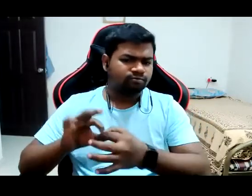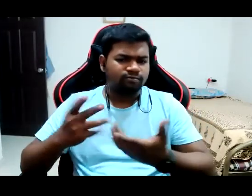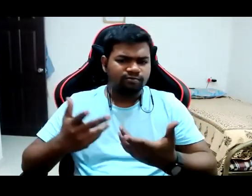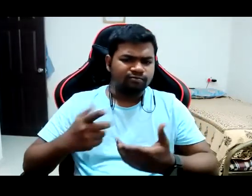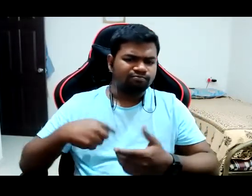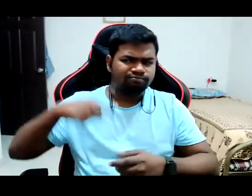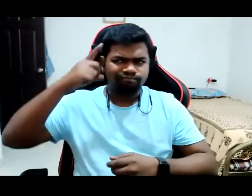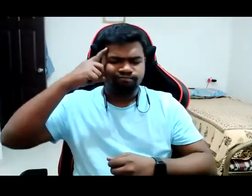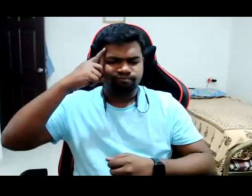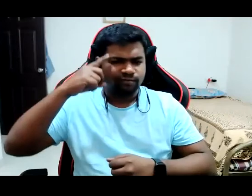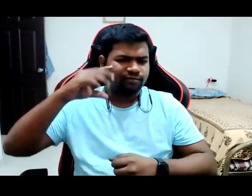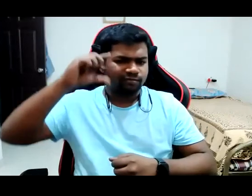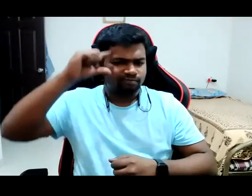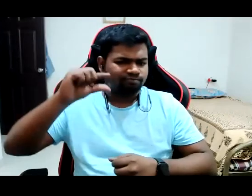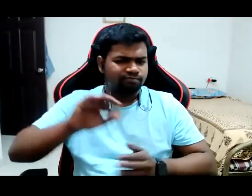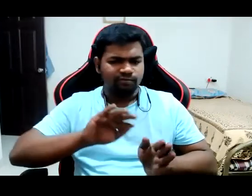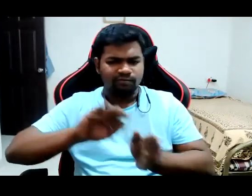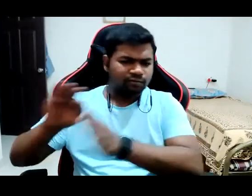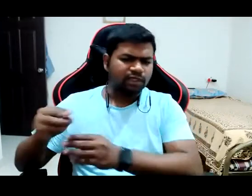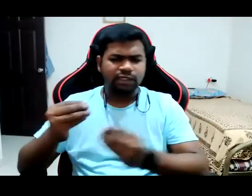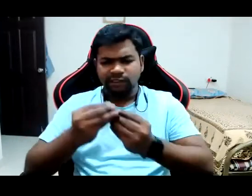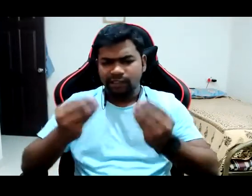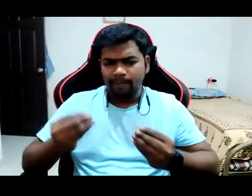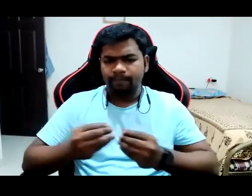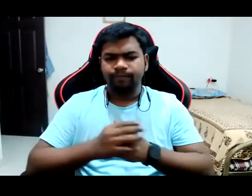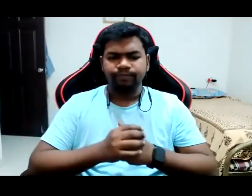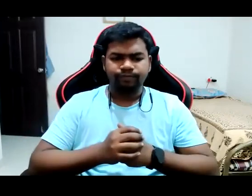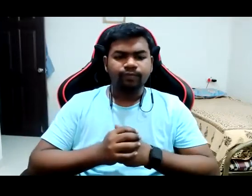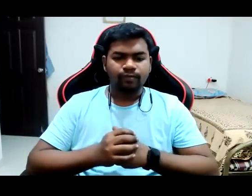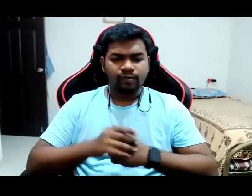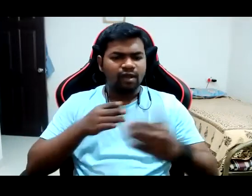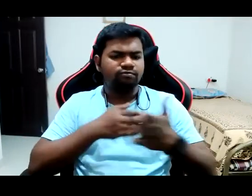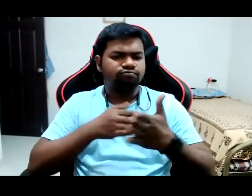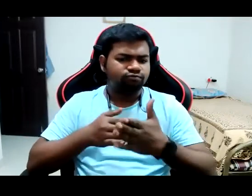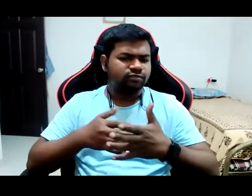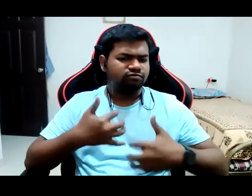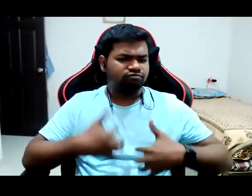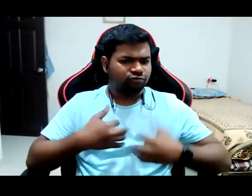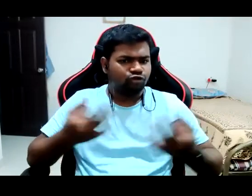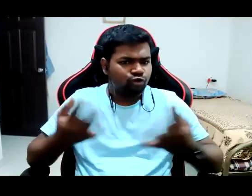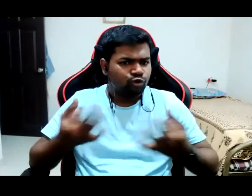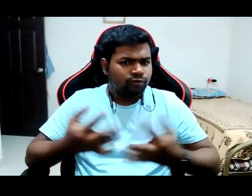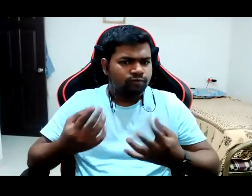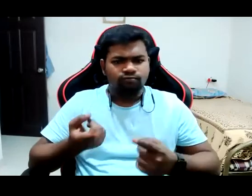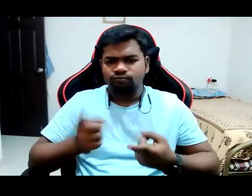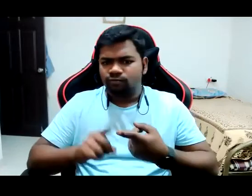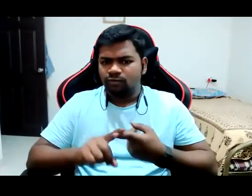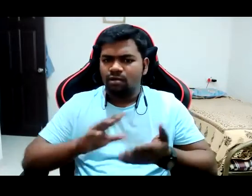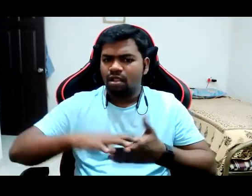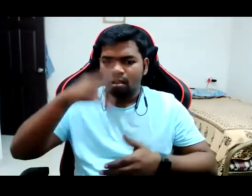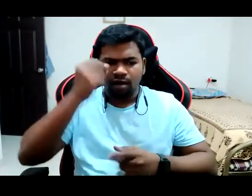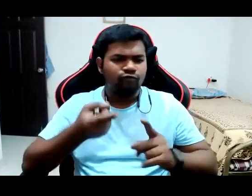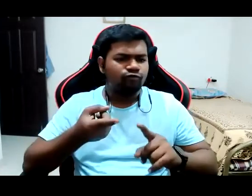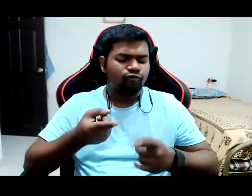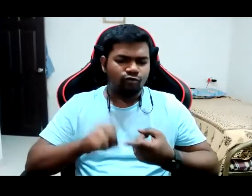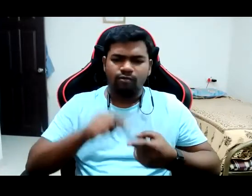and really I mean, in some cases also putting yourselves in challenging situations or new situations and really learning from those situations. So that is